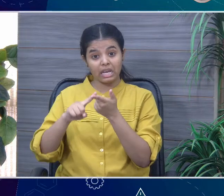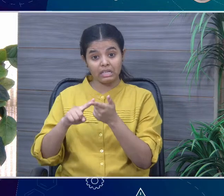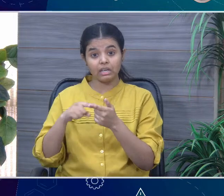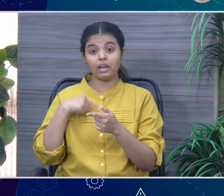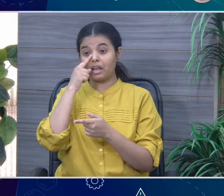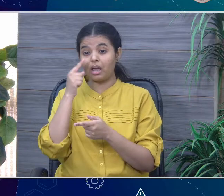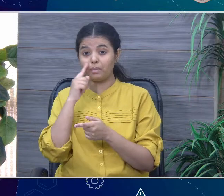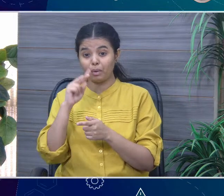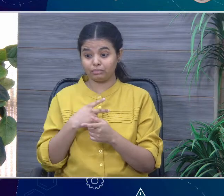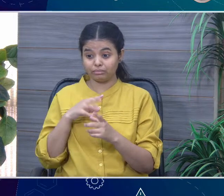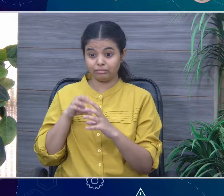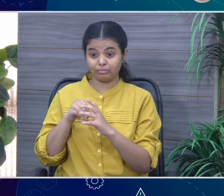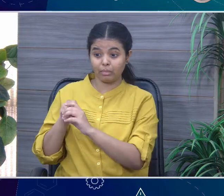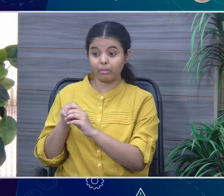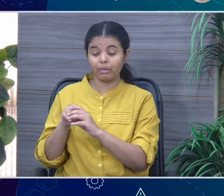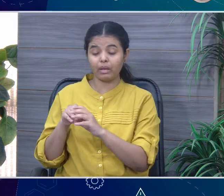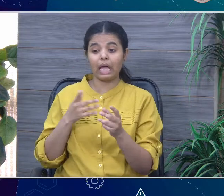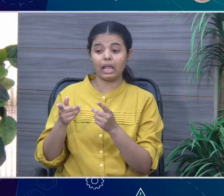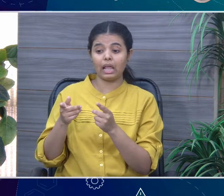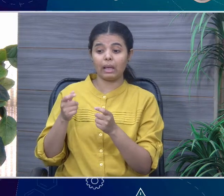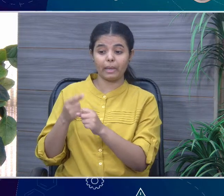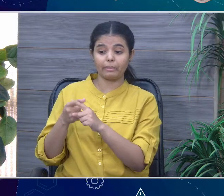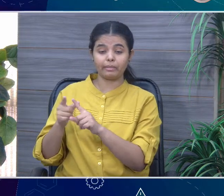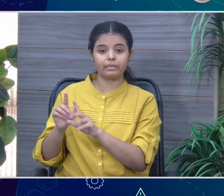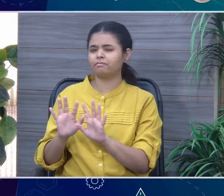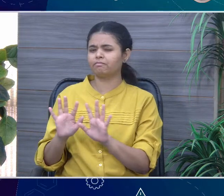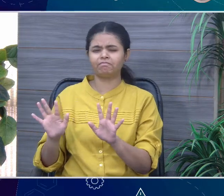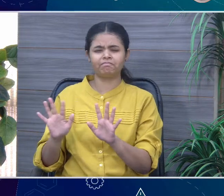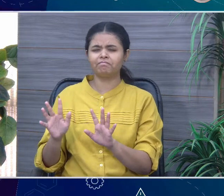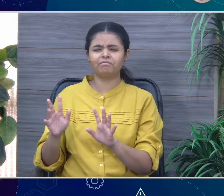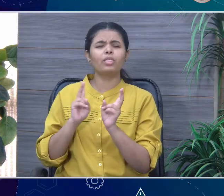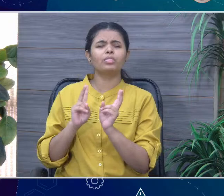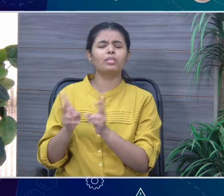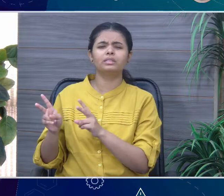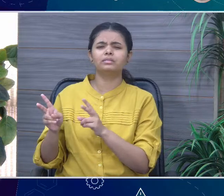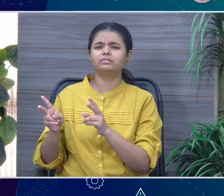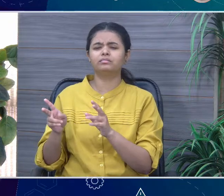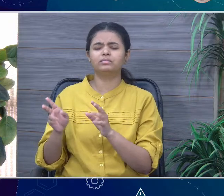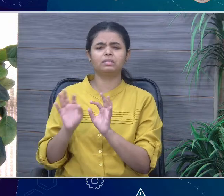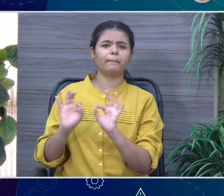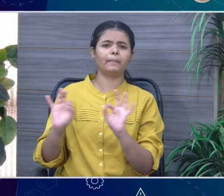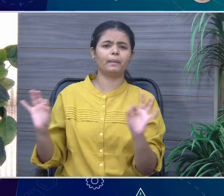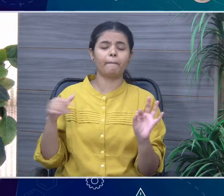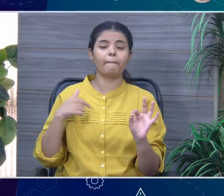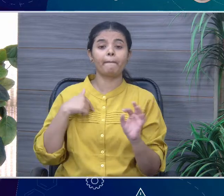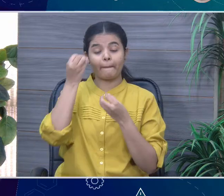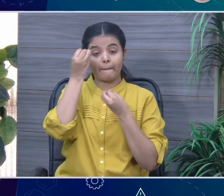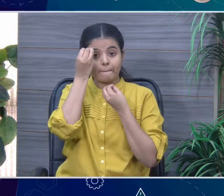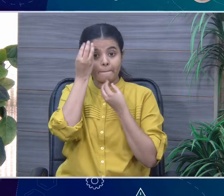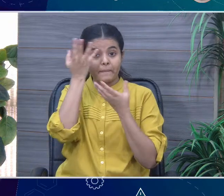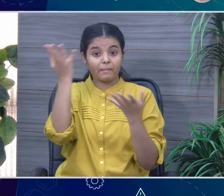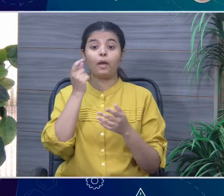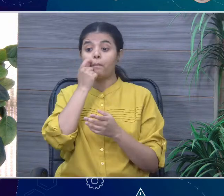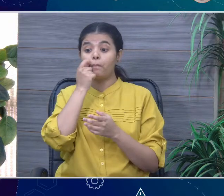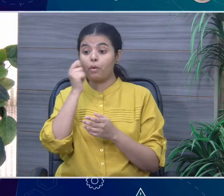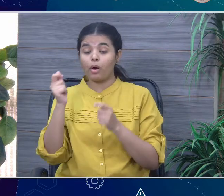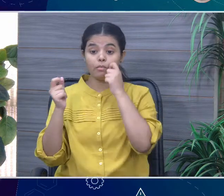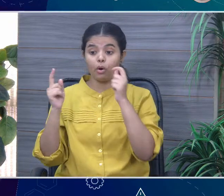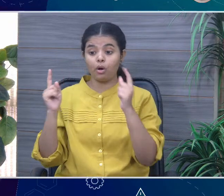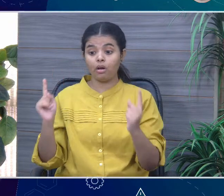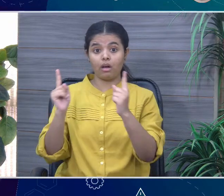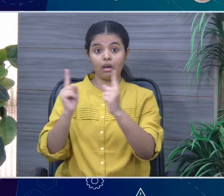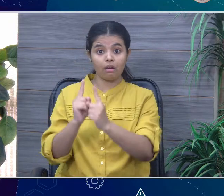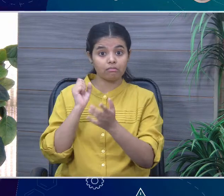neutral. There is, it's a good question, because it's a question more to create an awareness that we should not attach it to